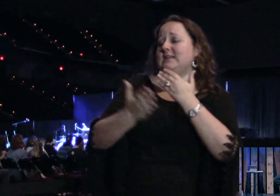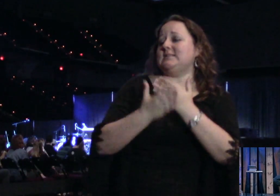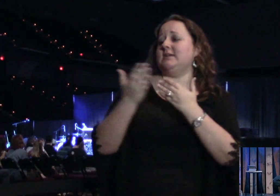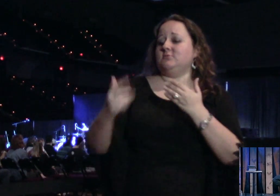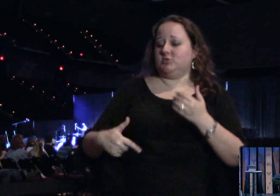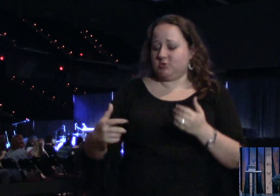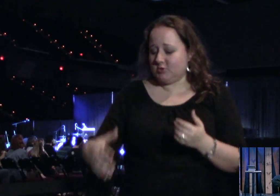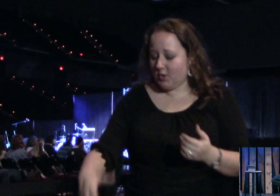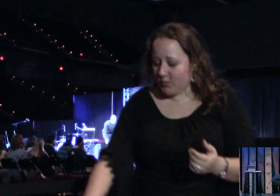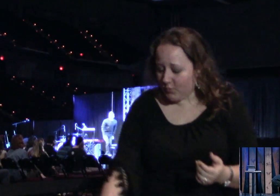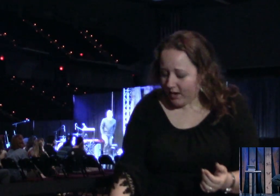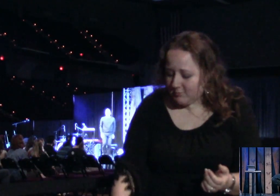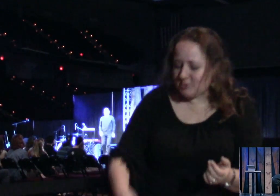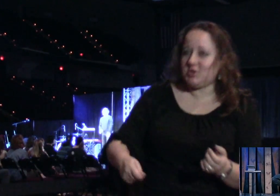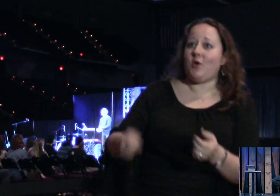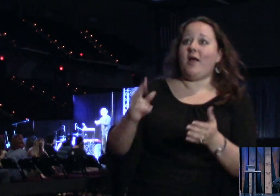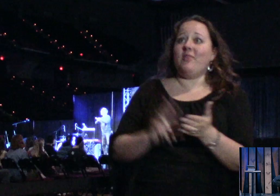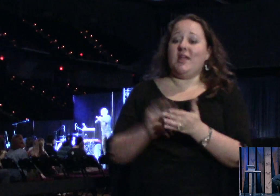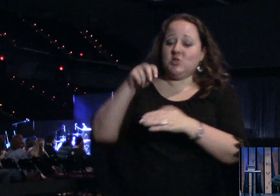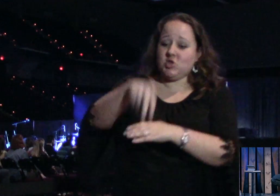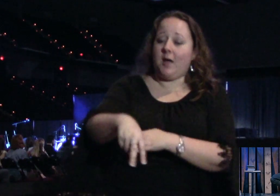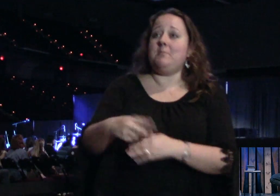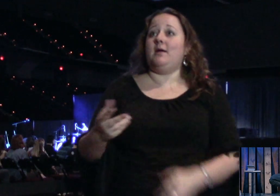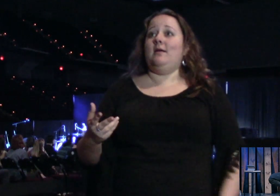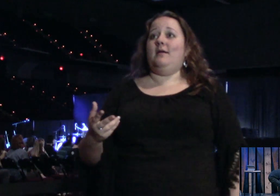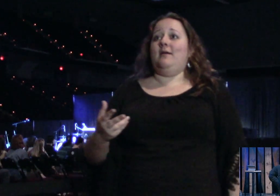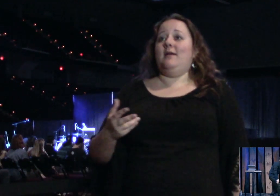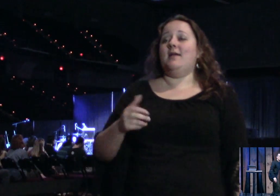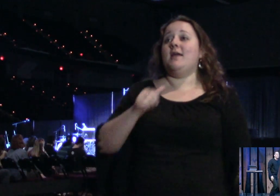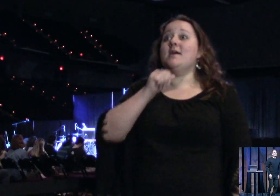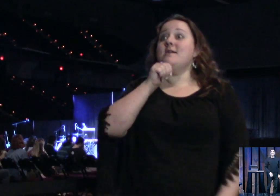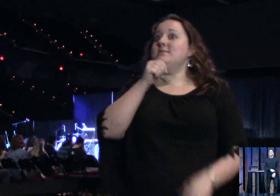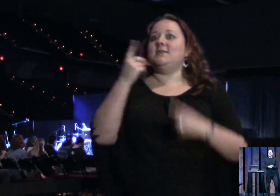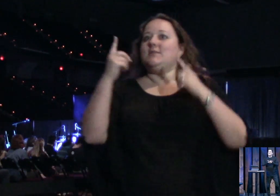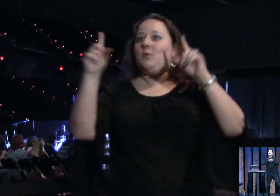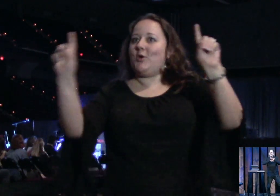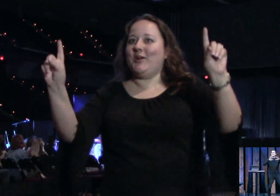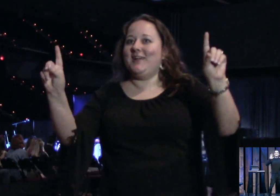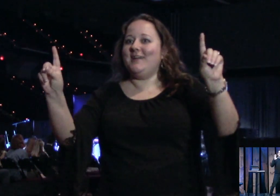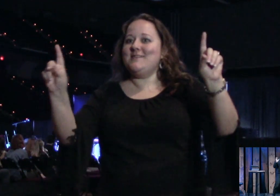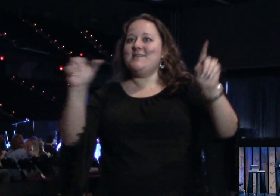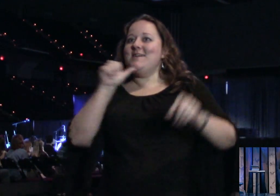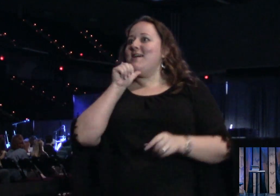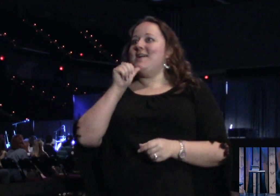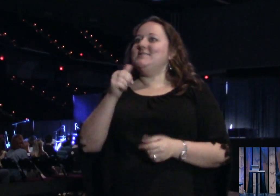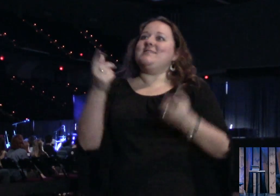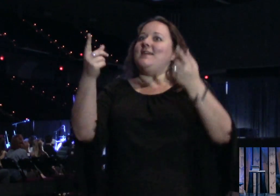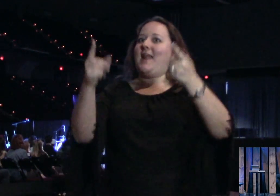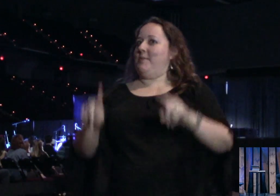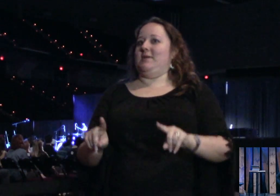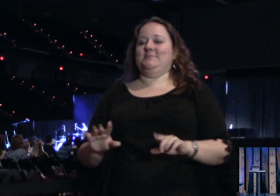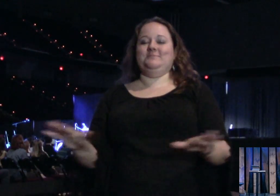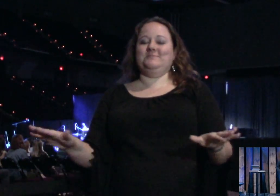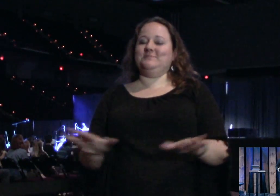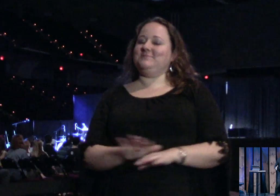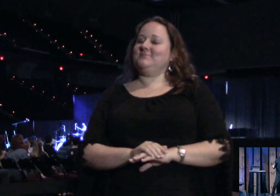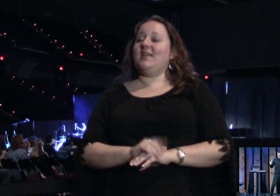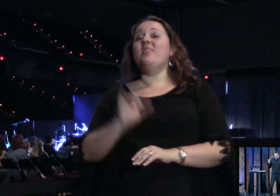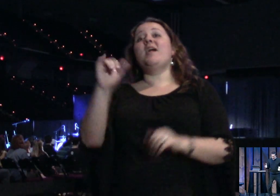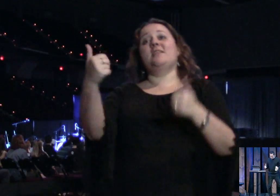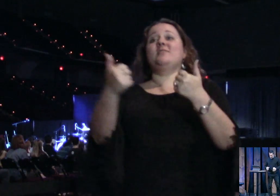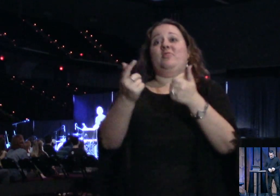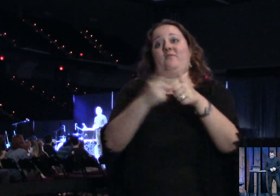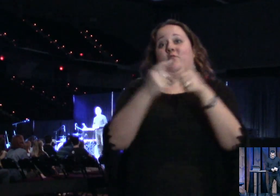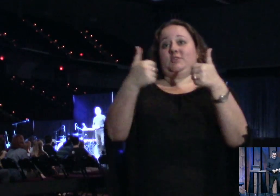so easy. You just grab your toes and then you jump. And it doesn't work. It's not meant